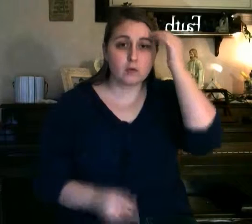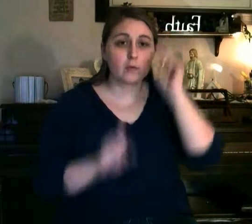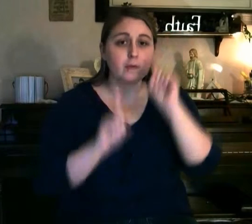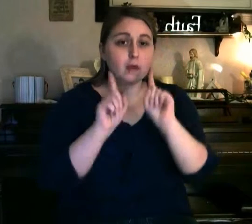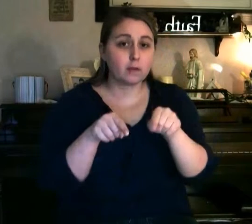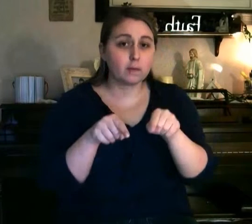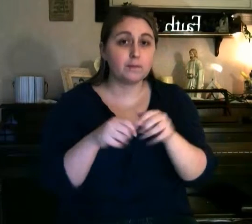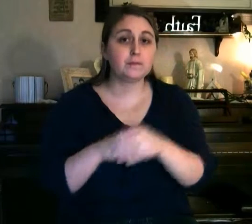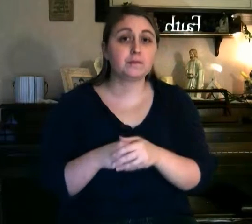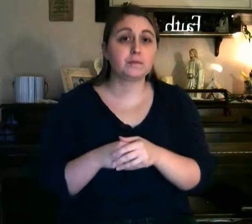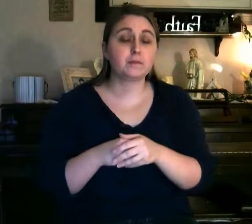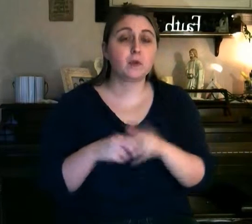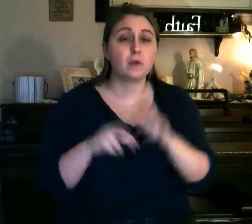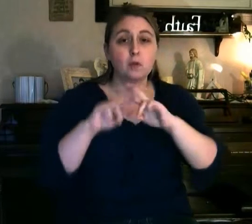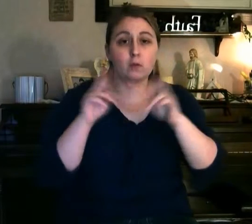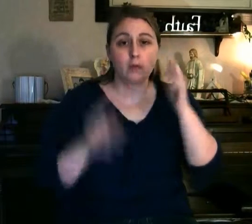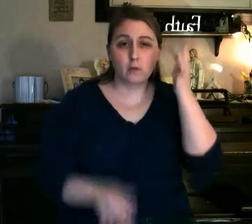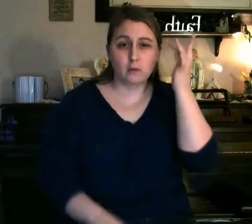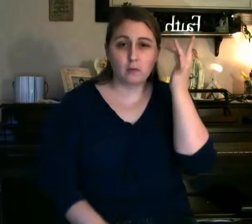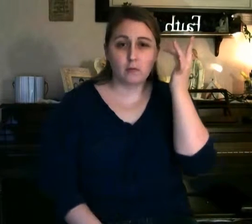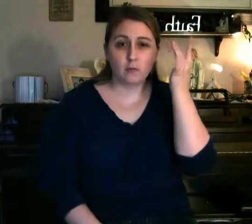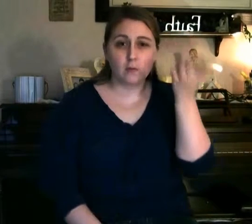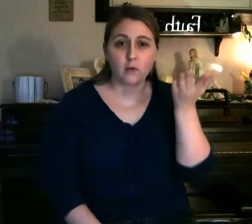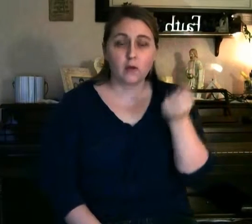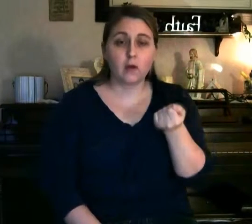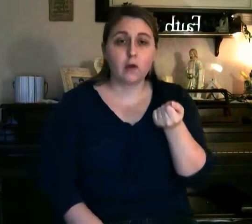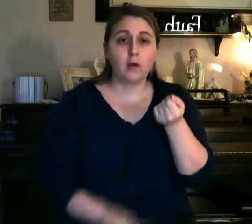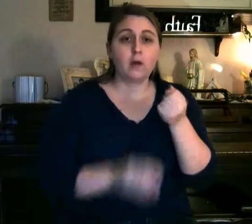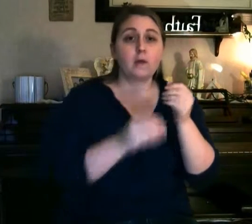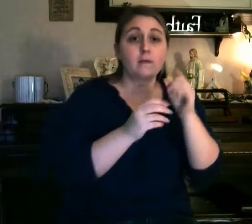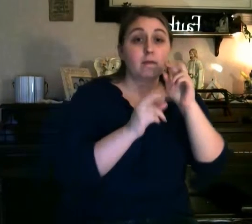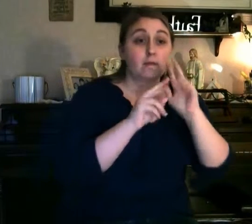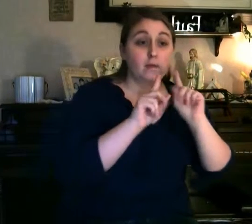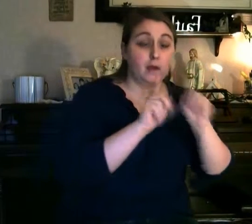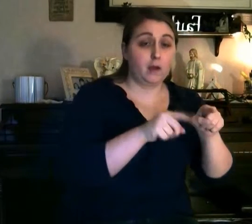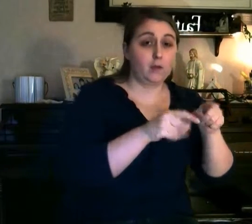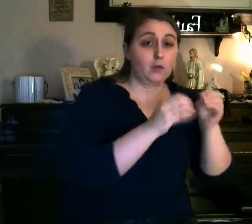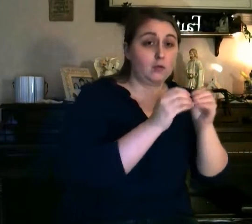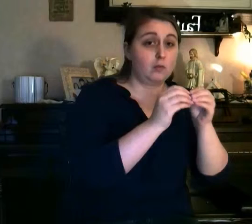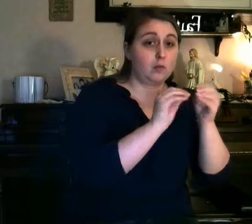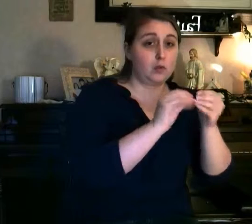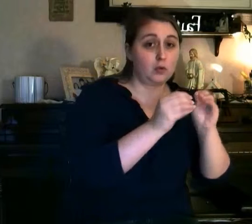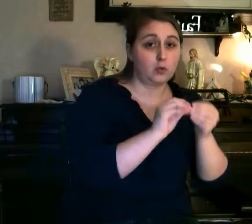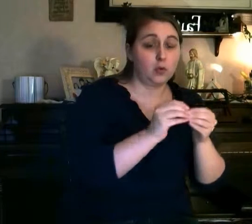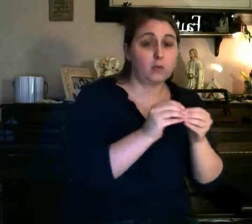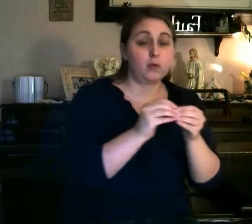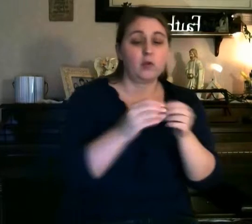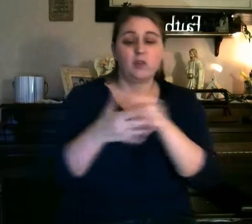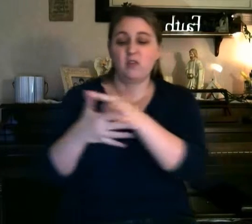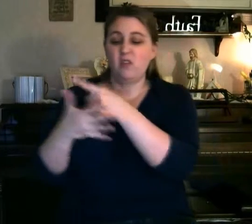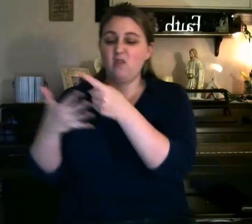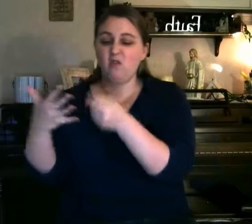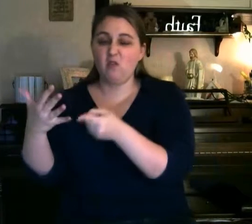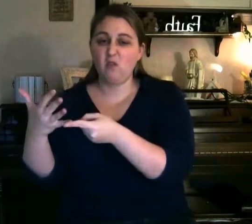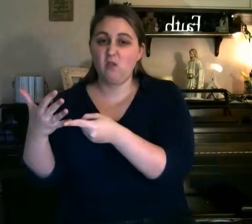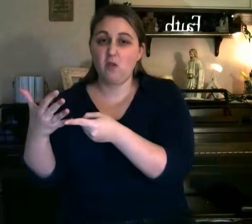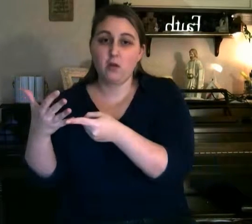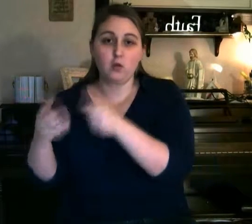say this is a hard problem is because the answer has more numbers than figures. So you can't necessarily do it on your fingers. So let's get